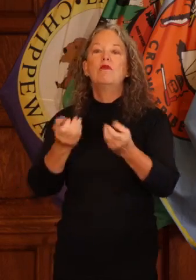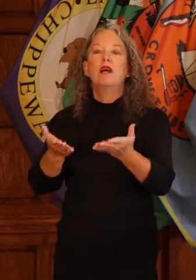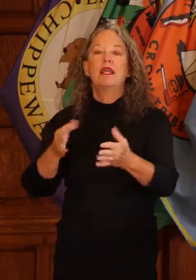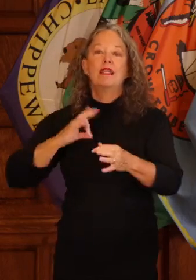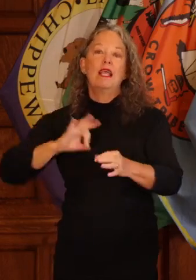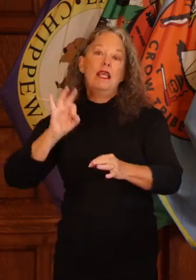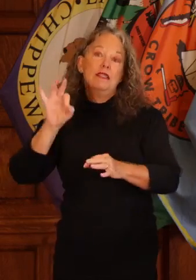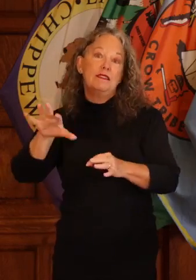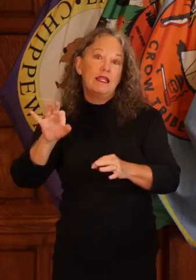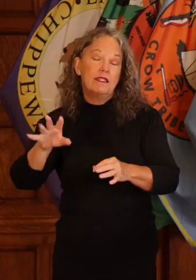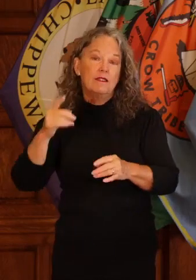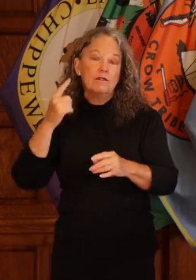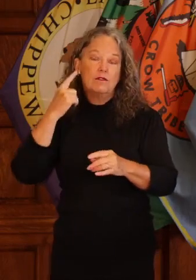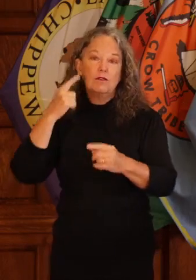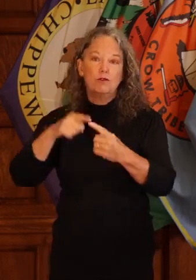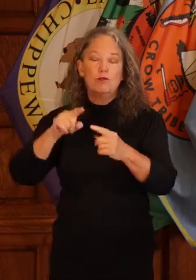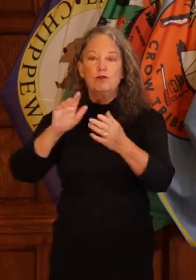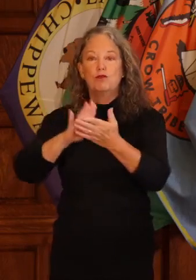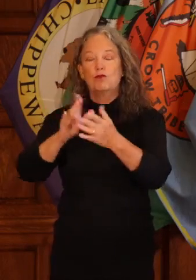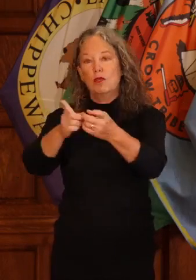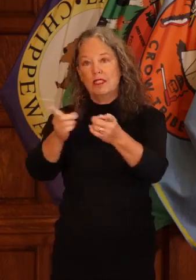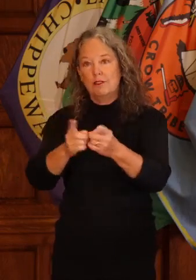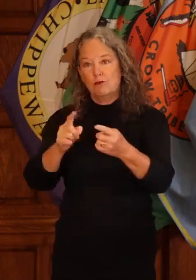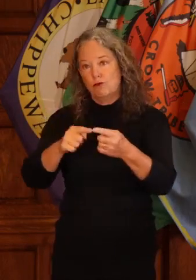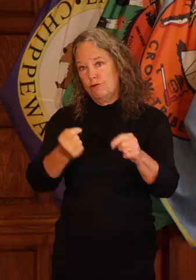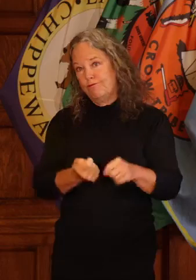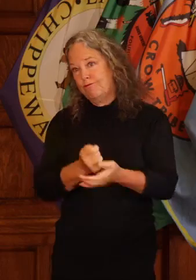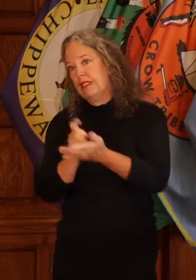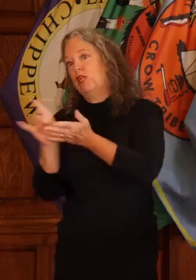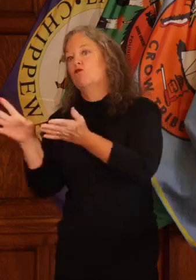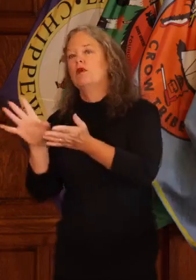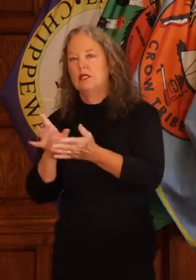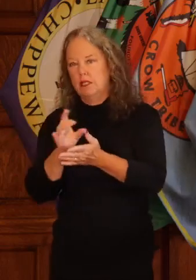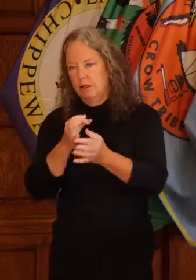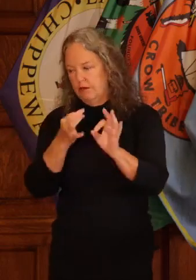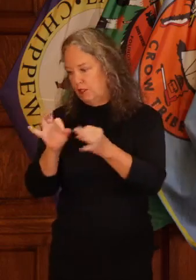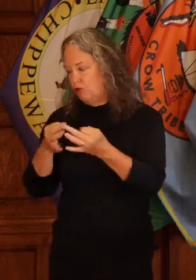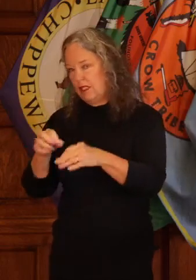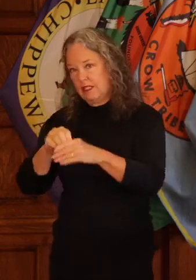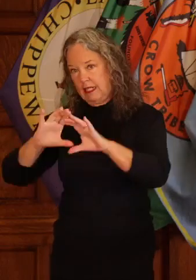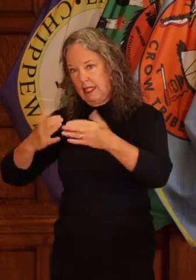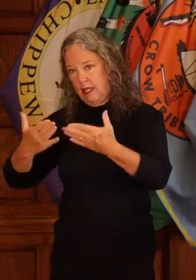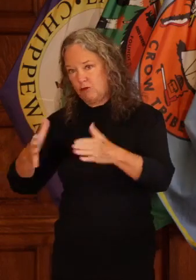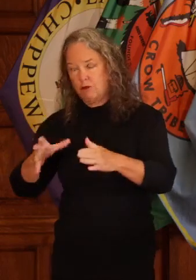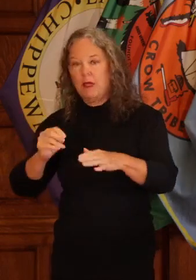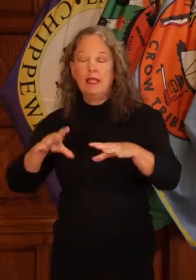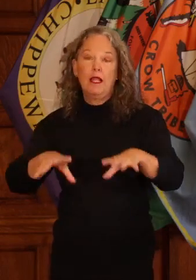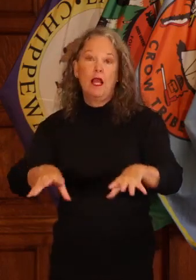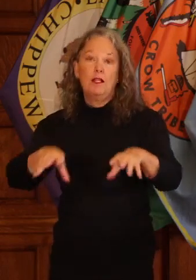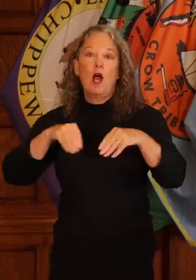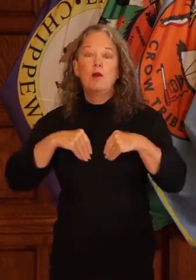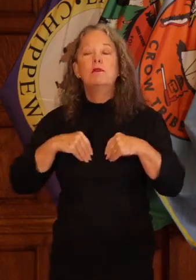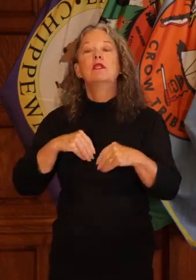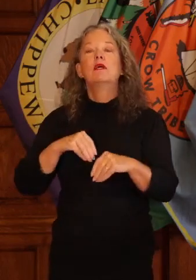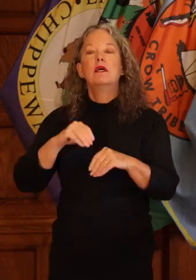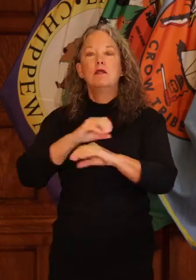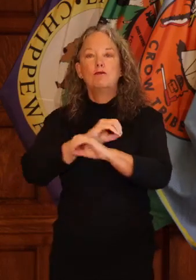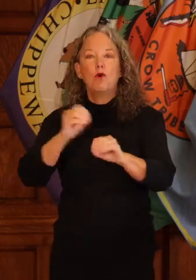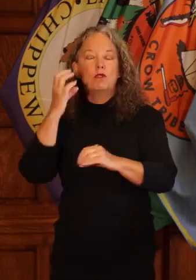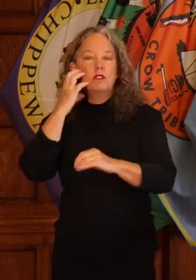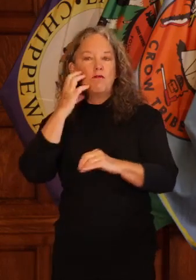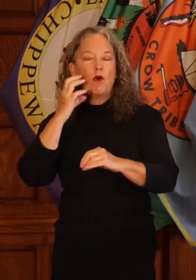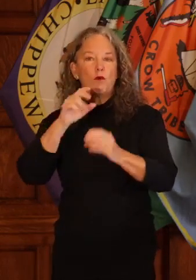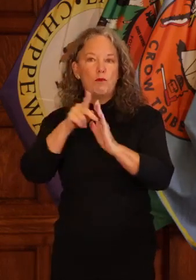districts to get rid of distractions in the classroom and adopt cell phone-free policies. According